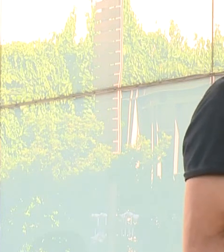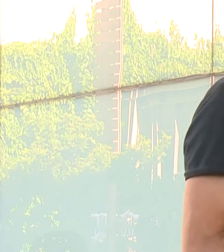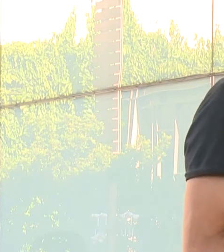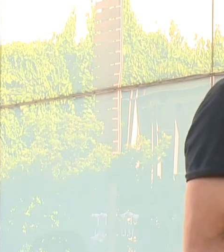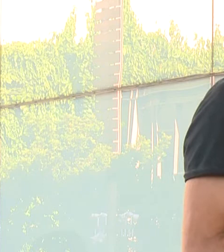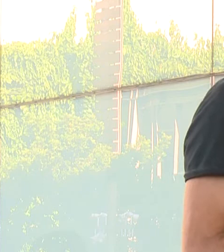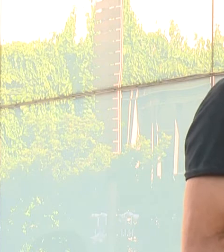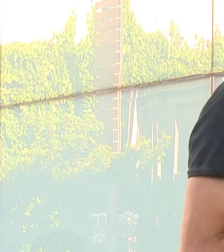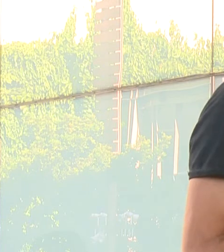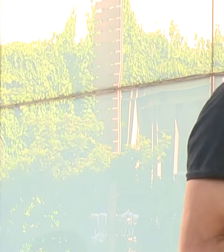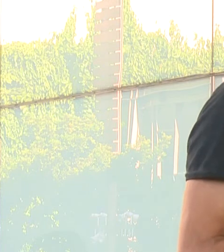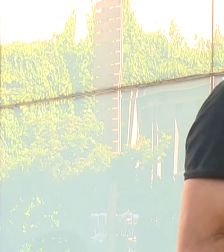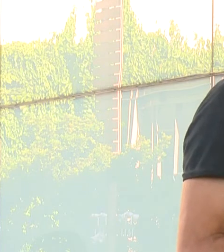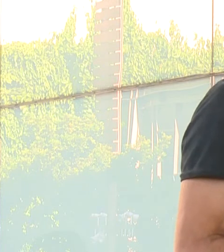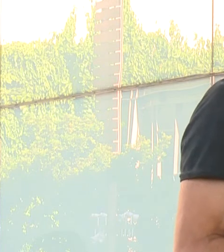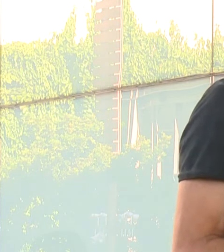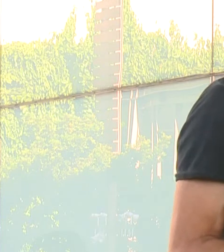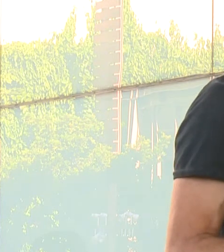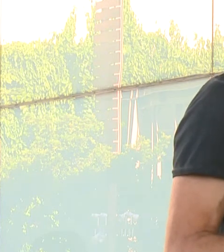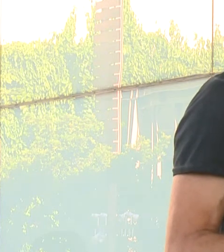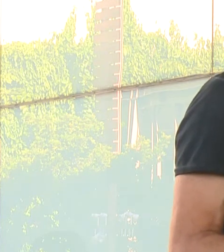so, all dedicated to making art.